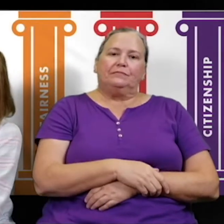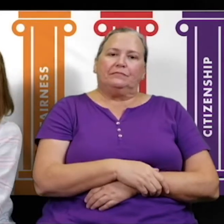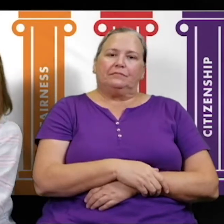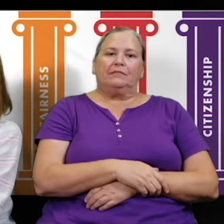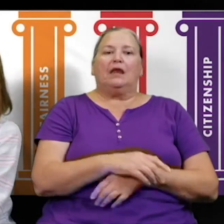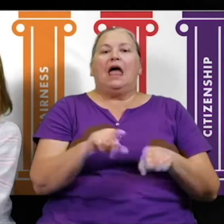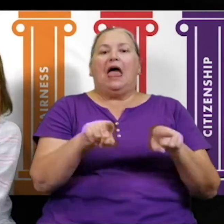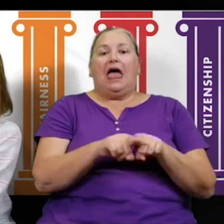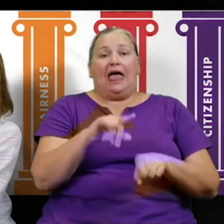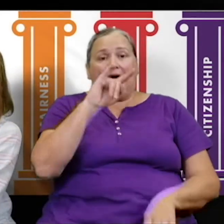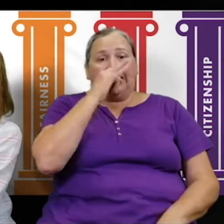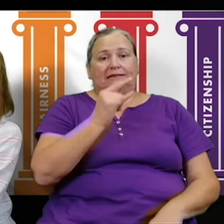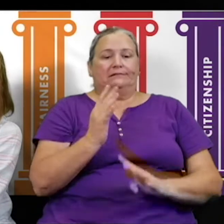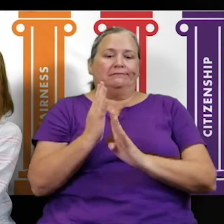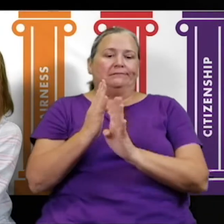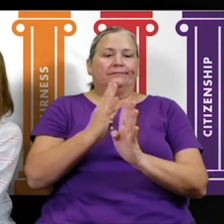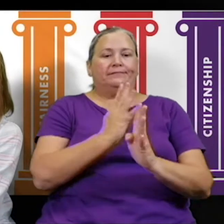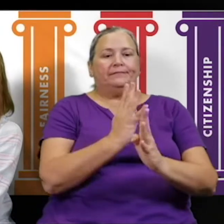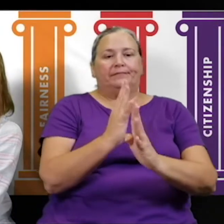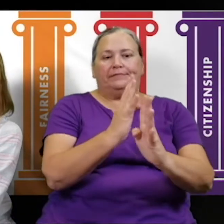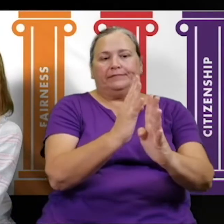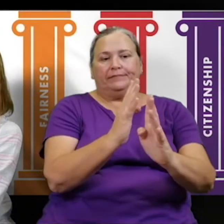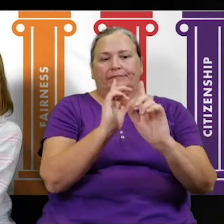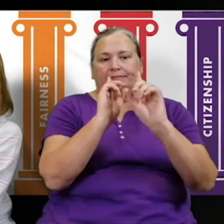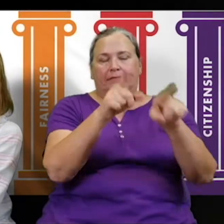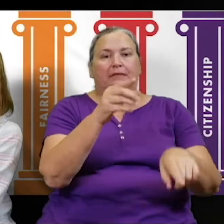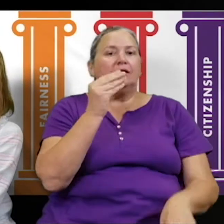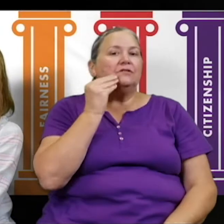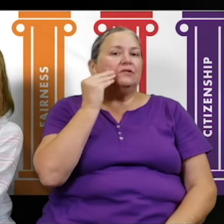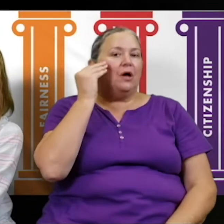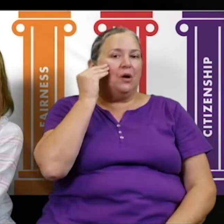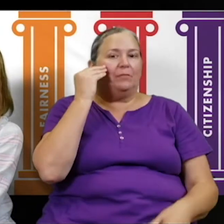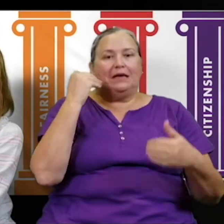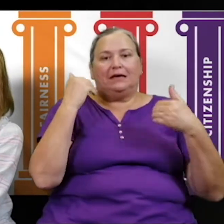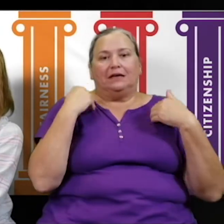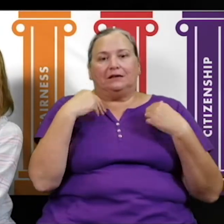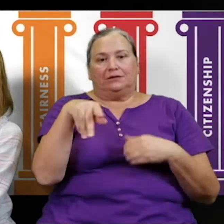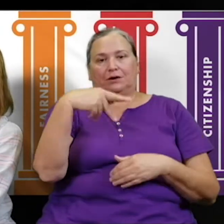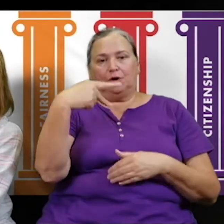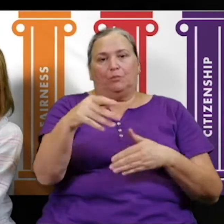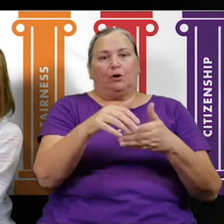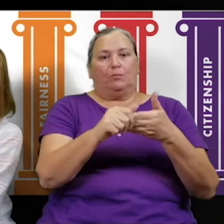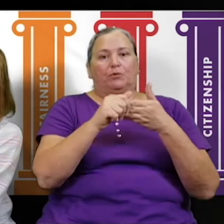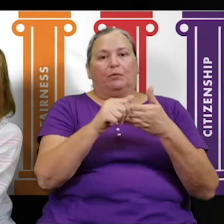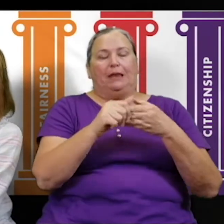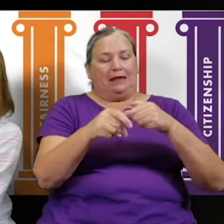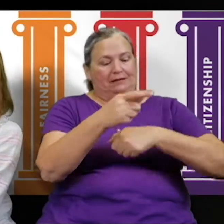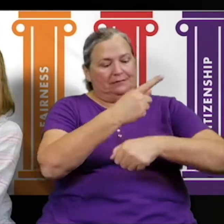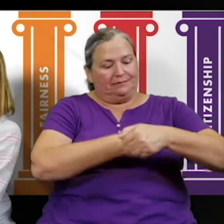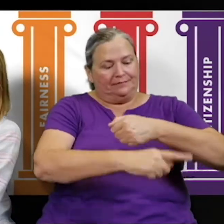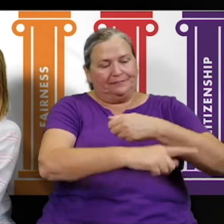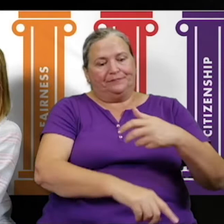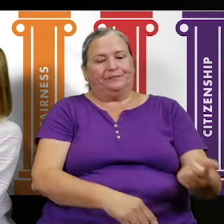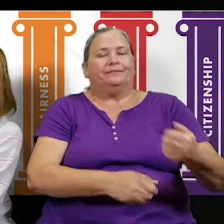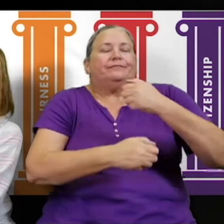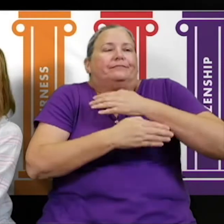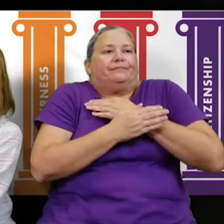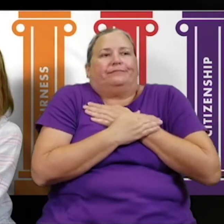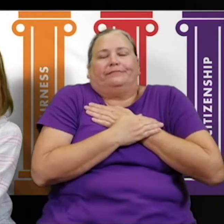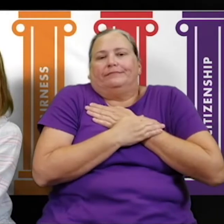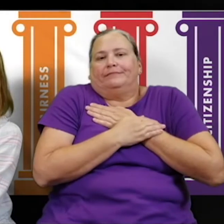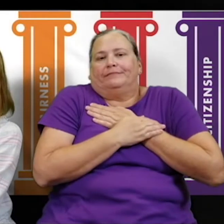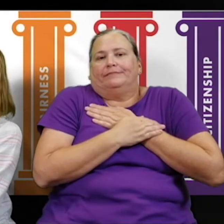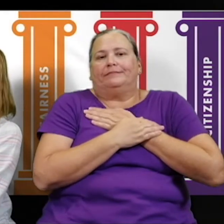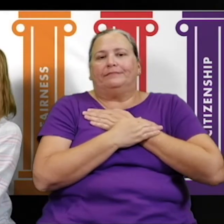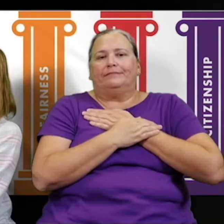As the pupils filed out of the classroom, Lily held her purple plastic purse close to her heart. Mr. Slinger